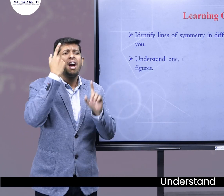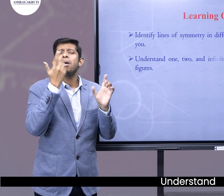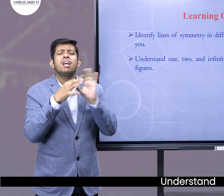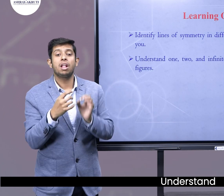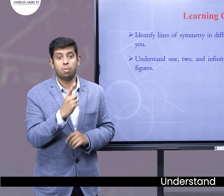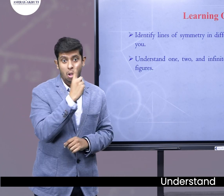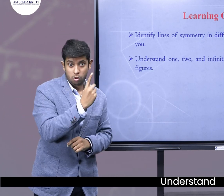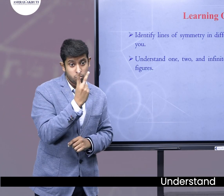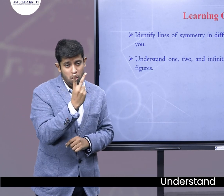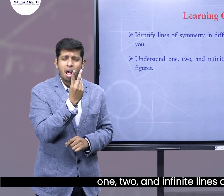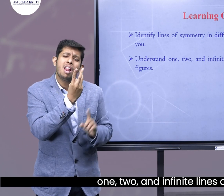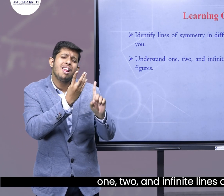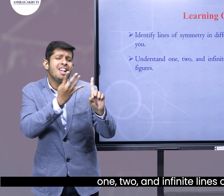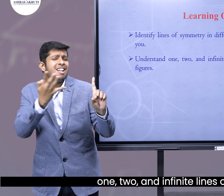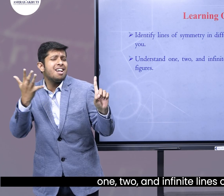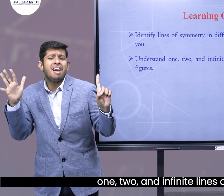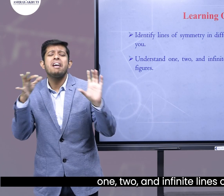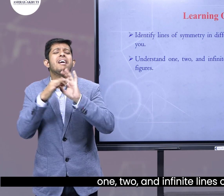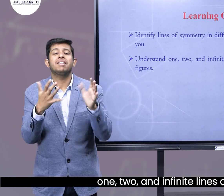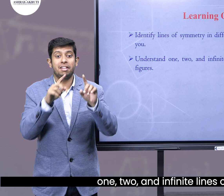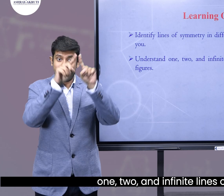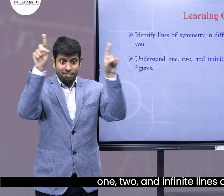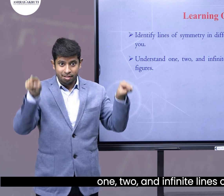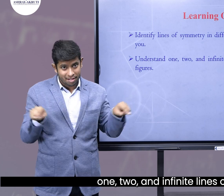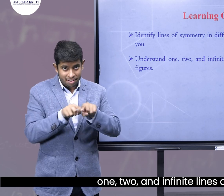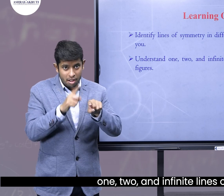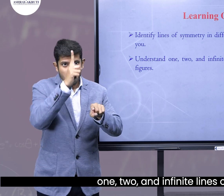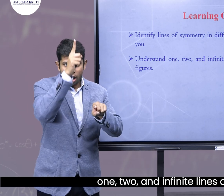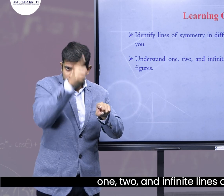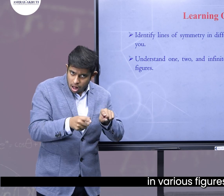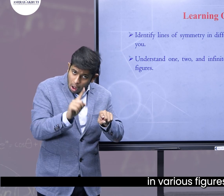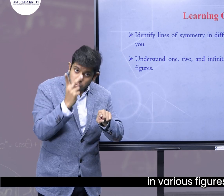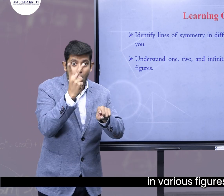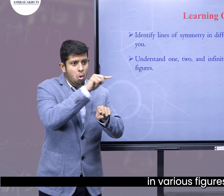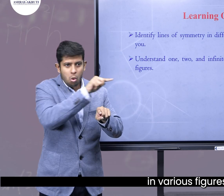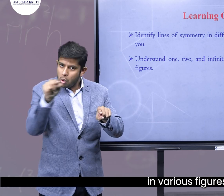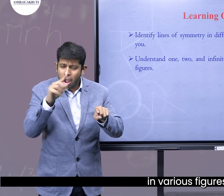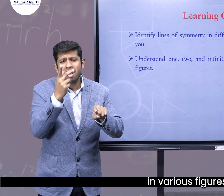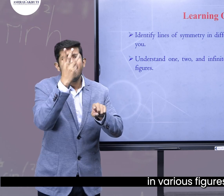Understand 1, 2, and infinite lines of symmetry in various figures.